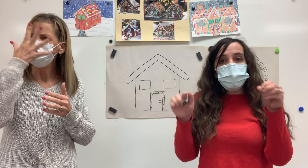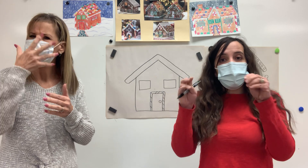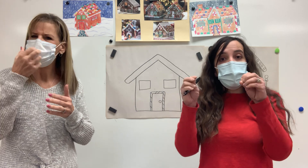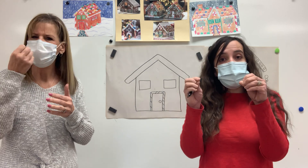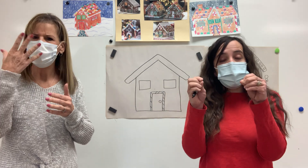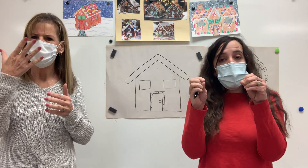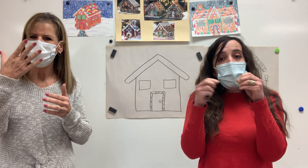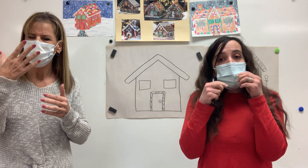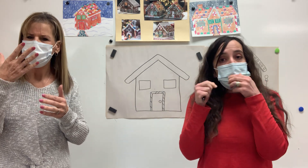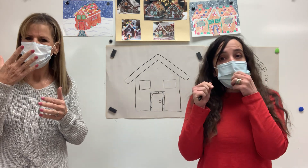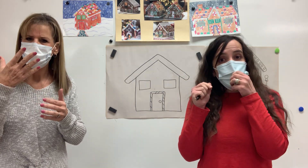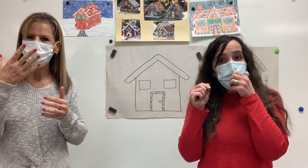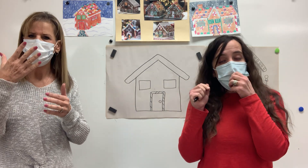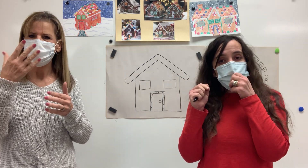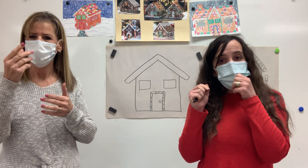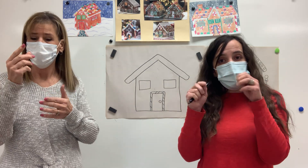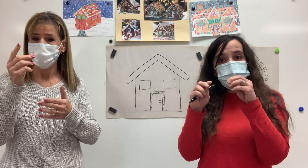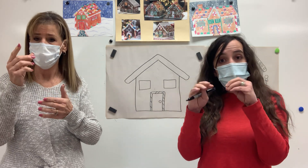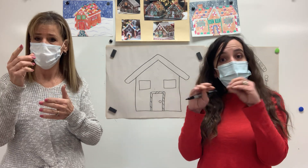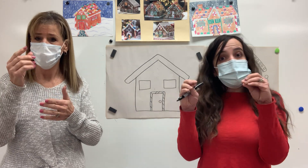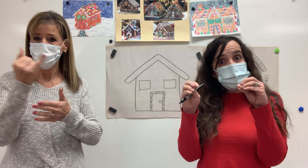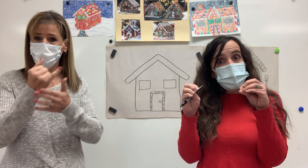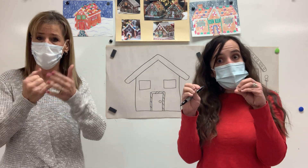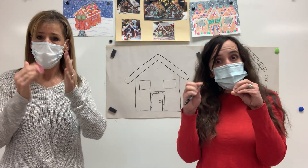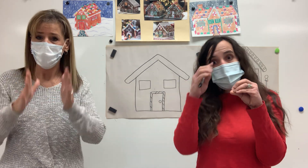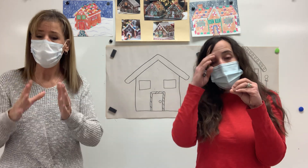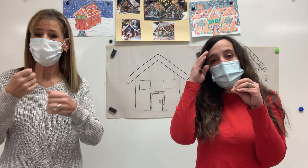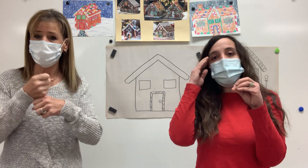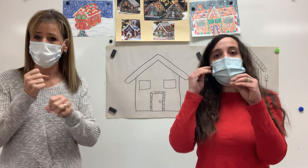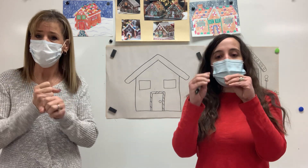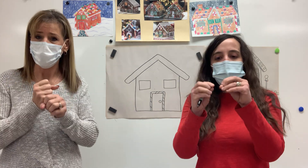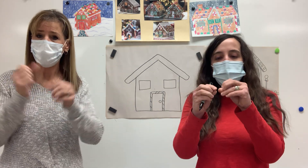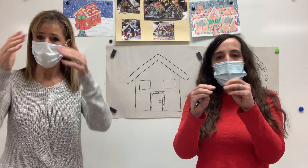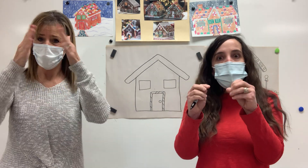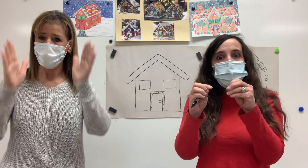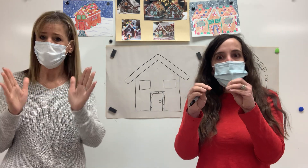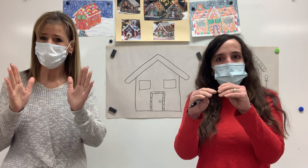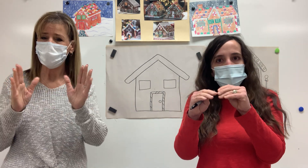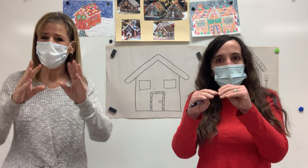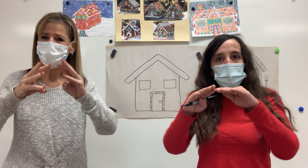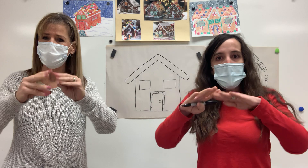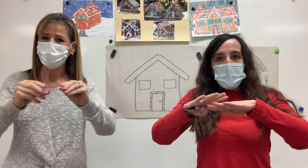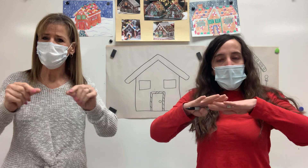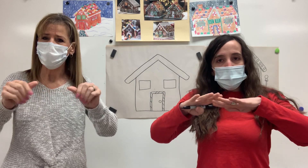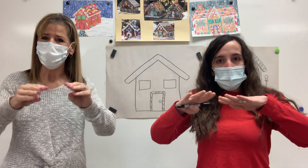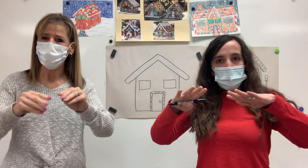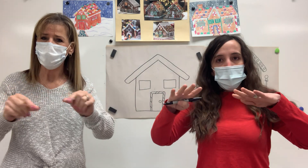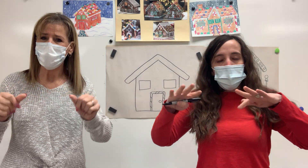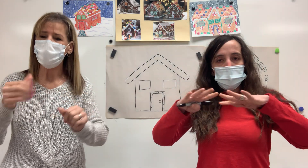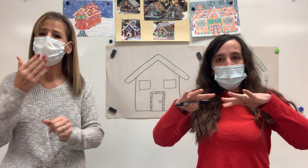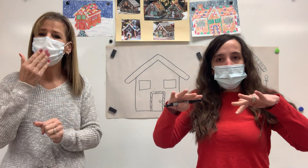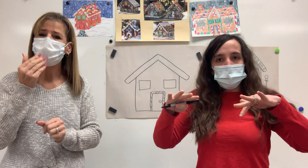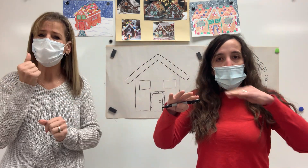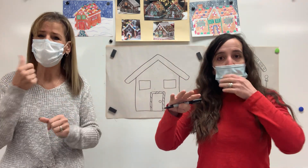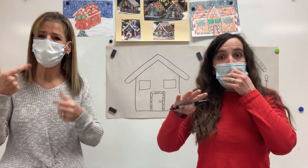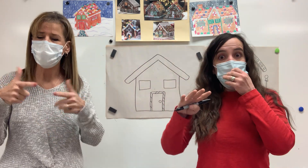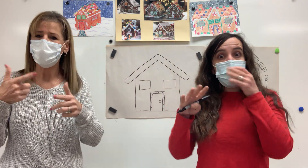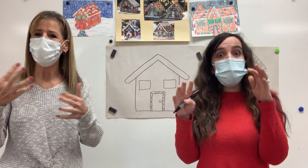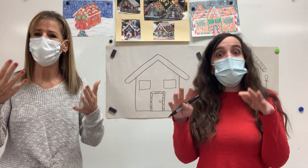art. The artists that make the gingerbread houses, they would melt sugar and let it cool and dry, and it would look